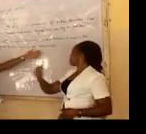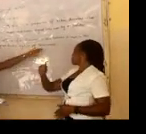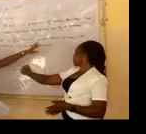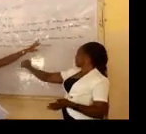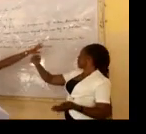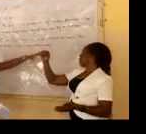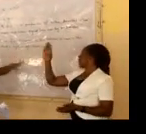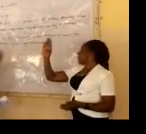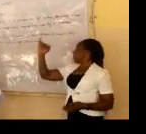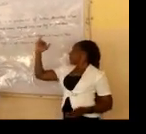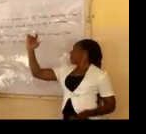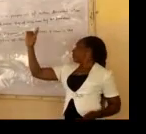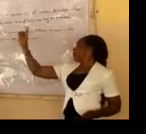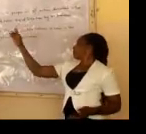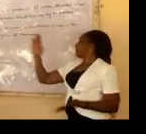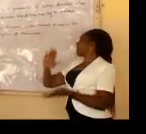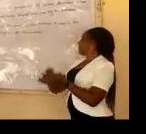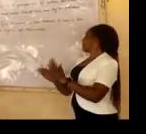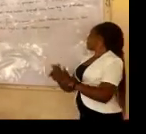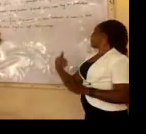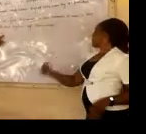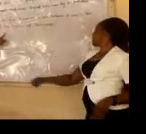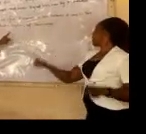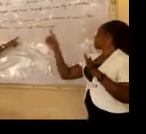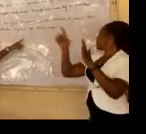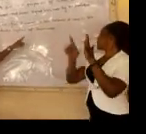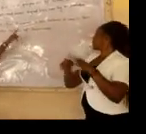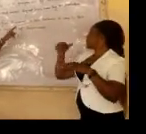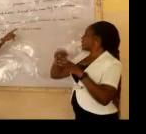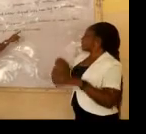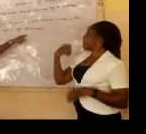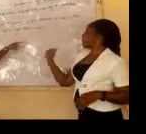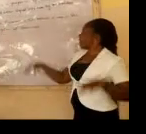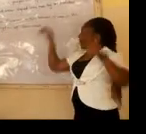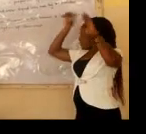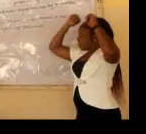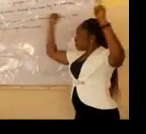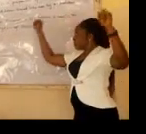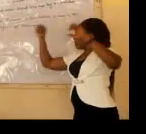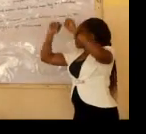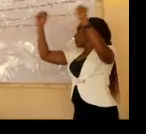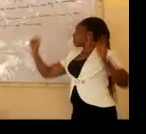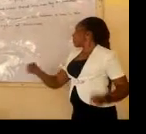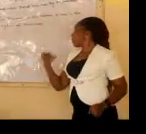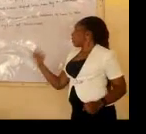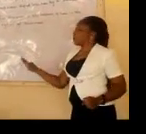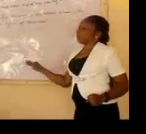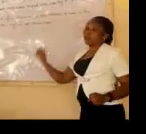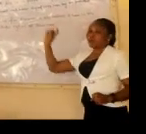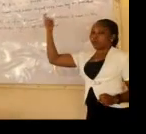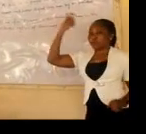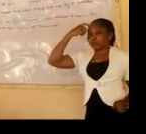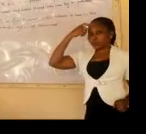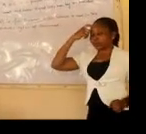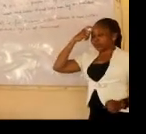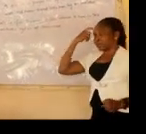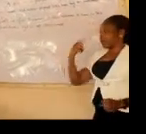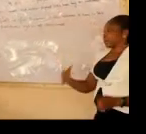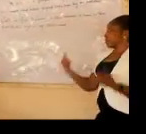A bill becomes a law in the presidential system of government. So they're still telling us to do